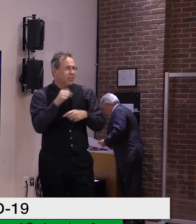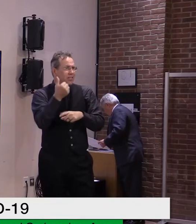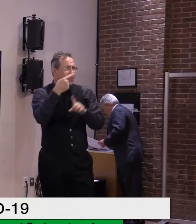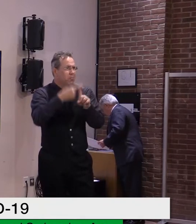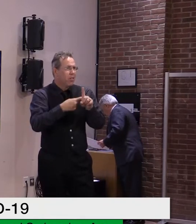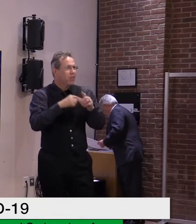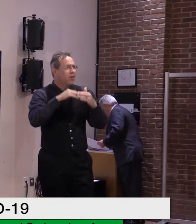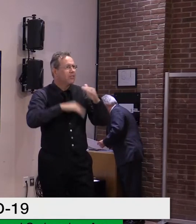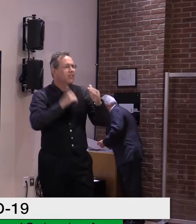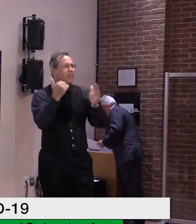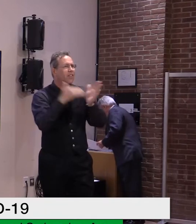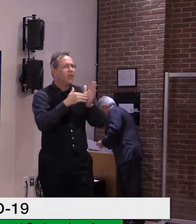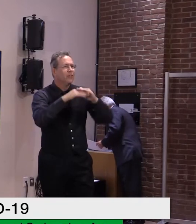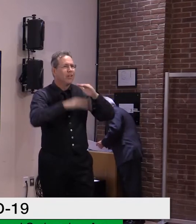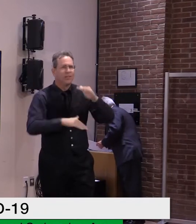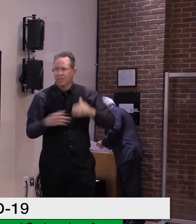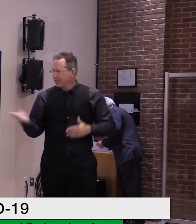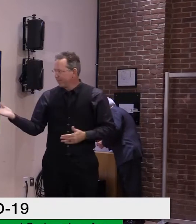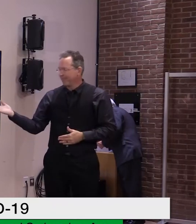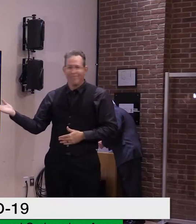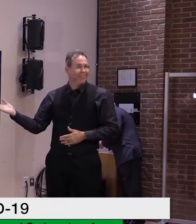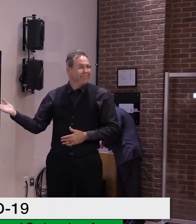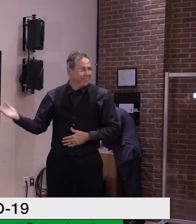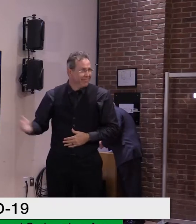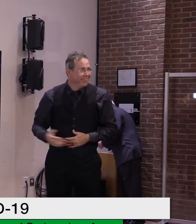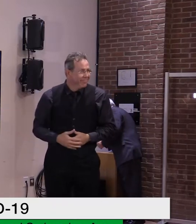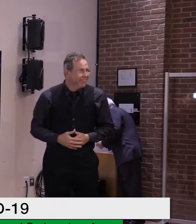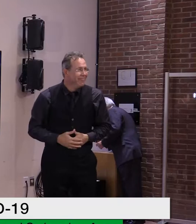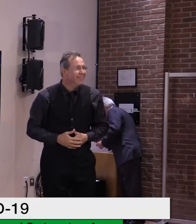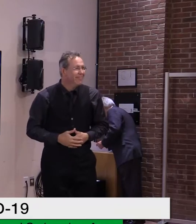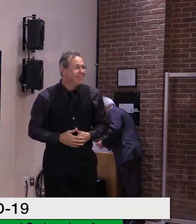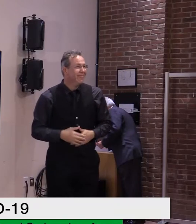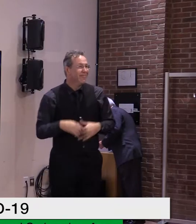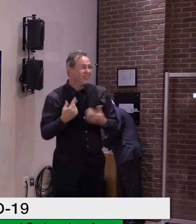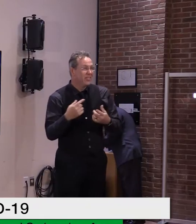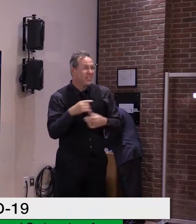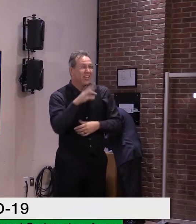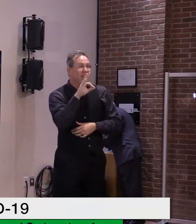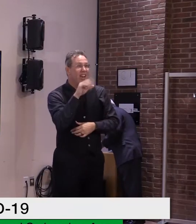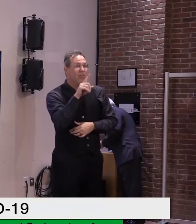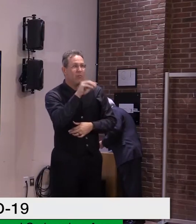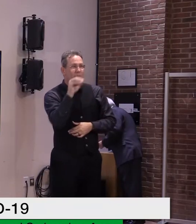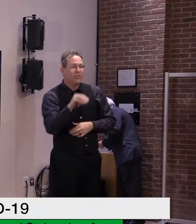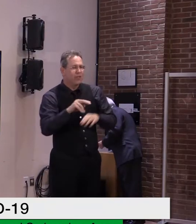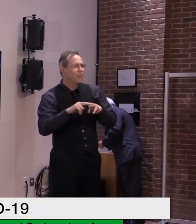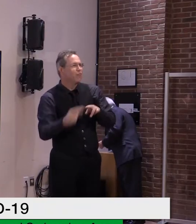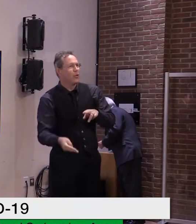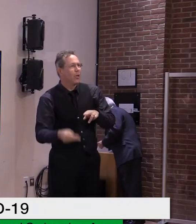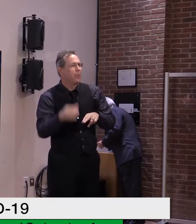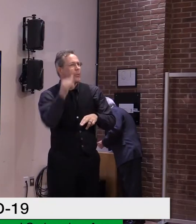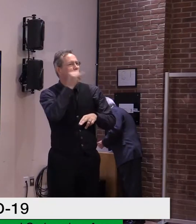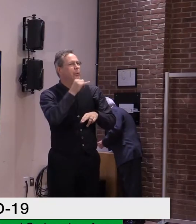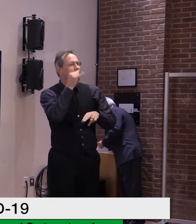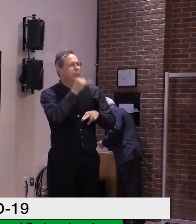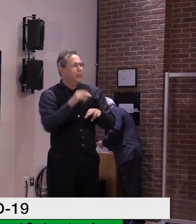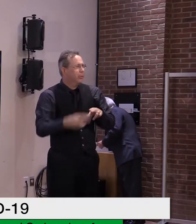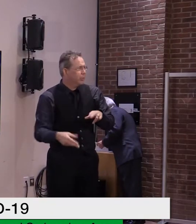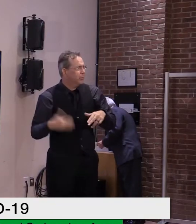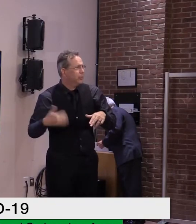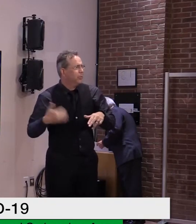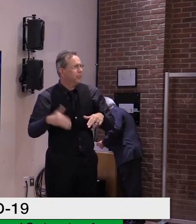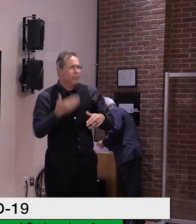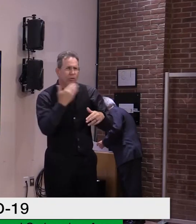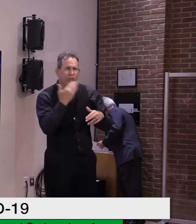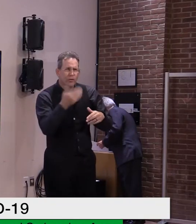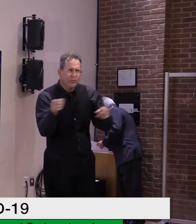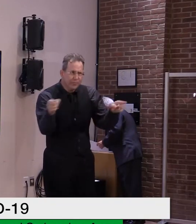fallen 91% in the Northeast, and hospitalizations and deaths continue to fall as well. We're also seeing nice improvements in